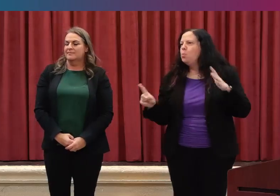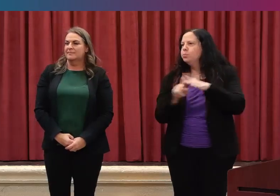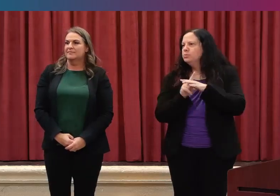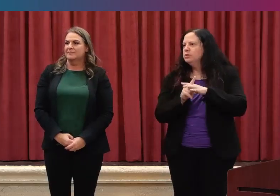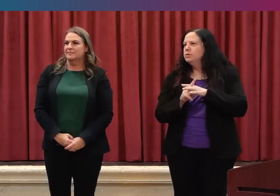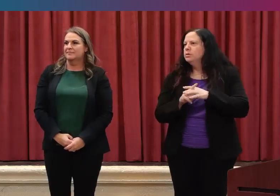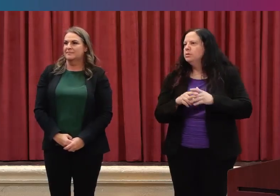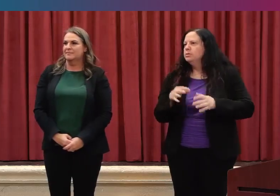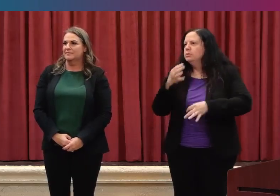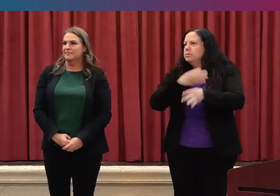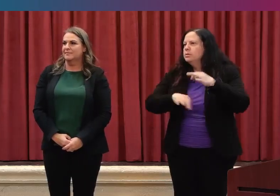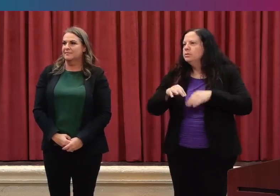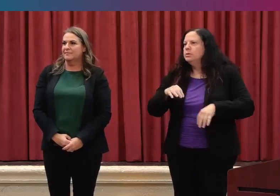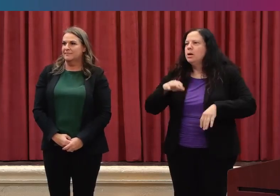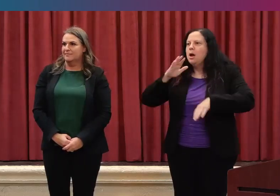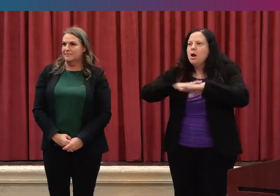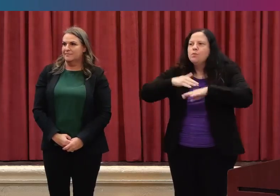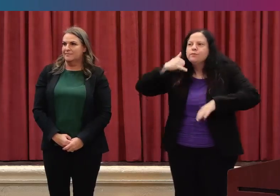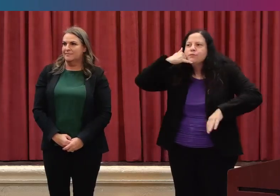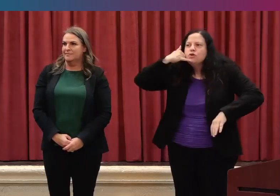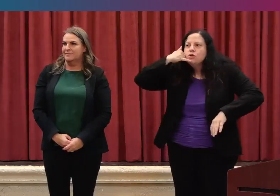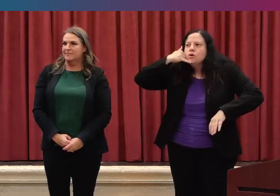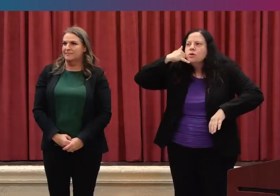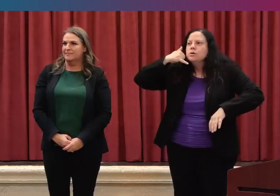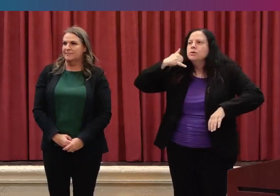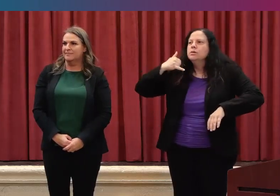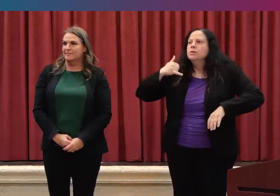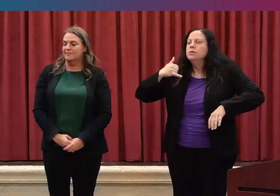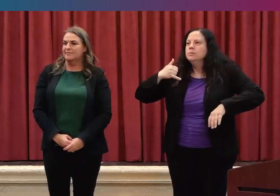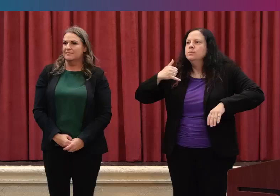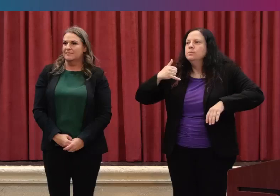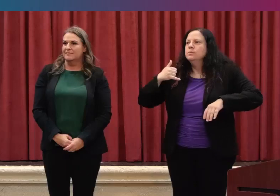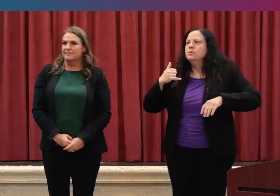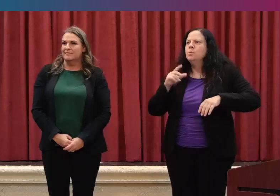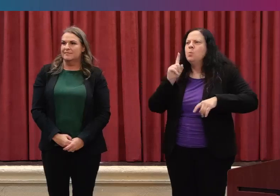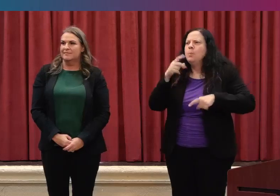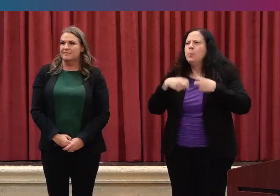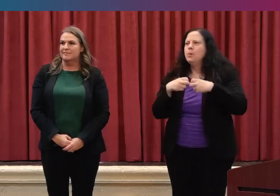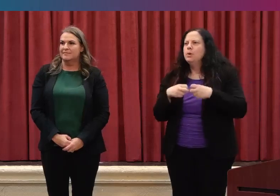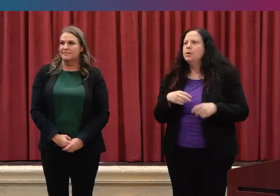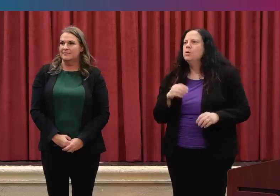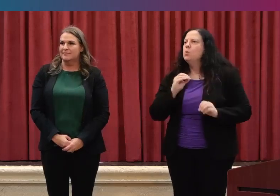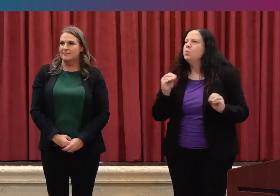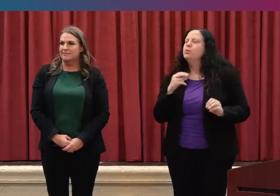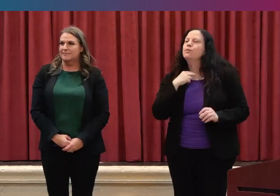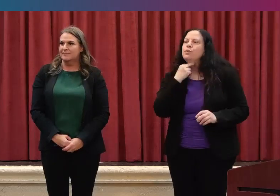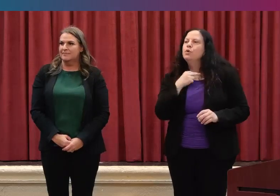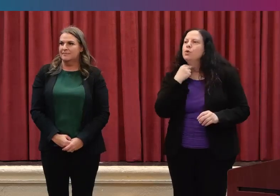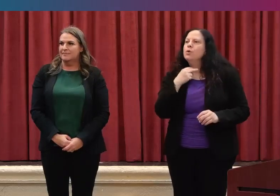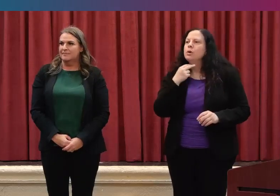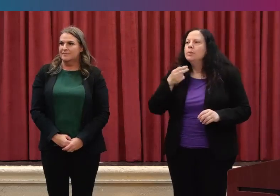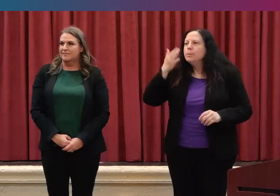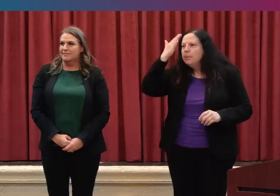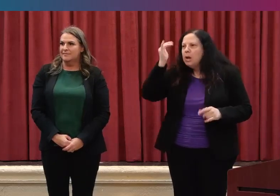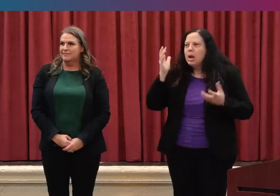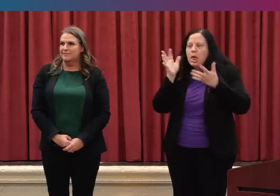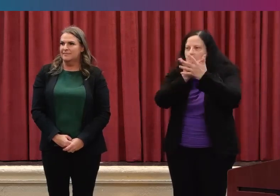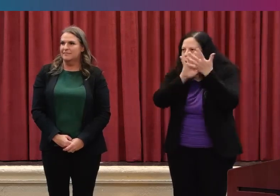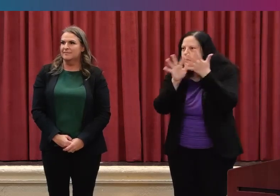interpreters didn't show up. They had to go by and replace it on the phone or video. You know, it was